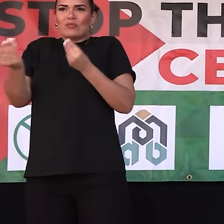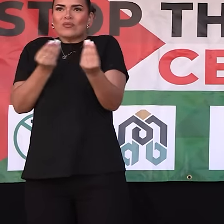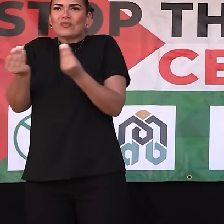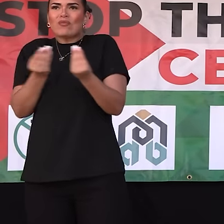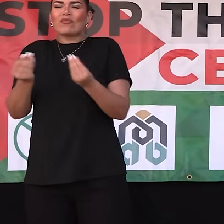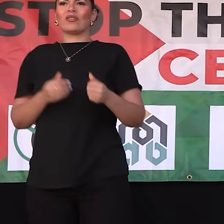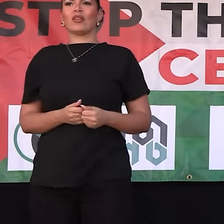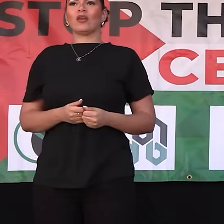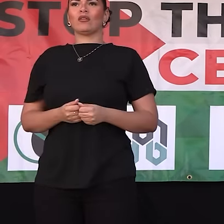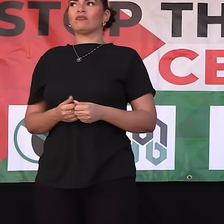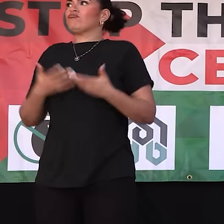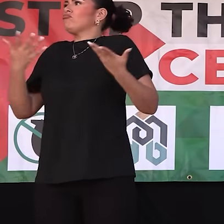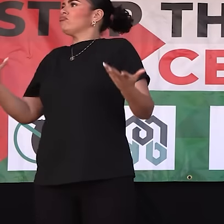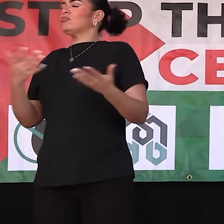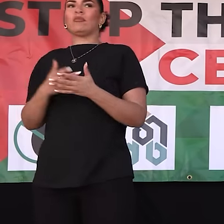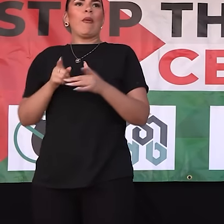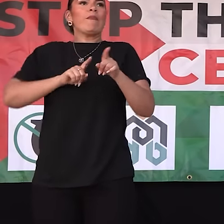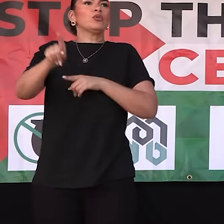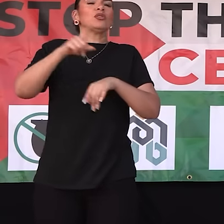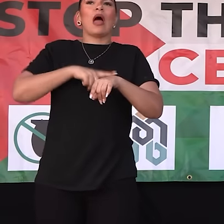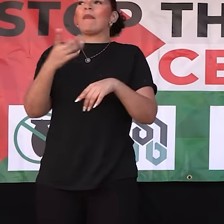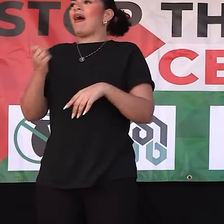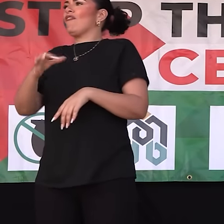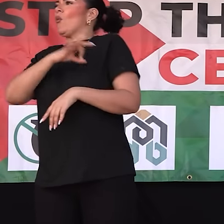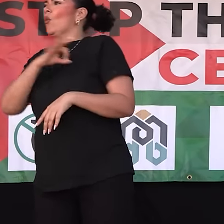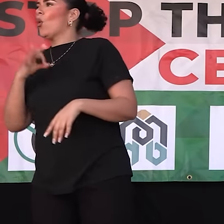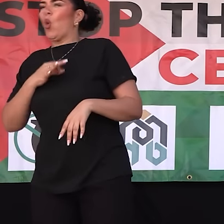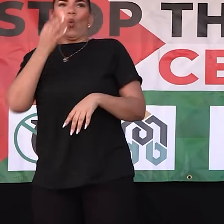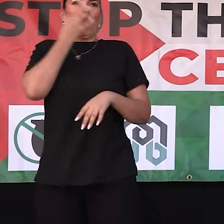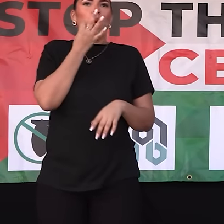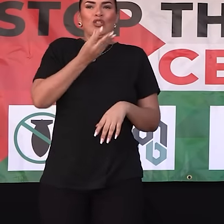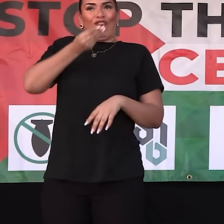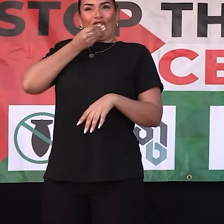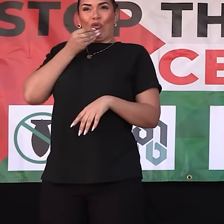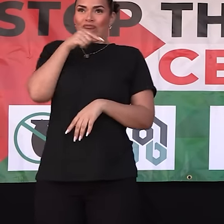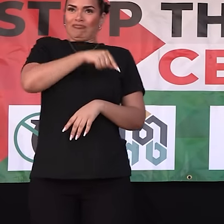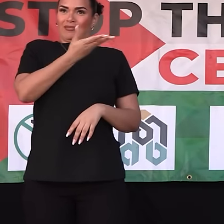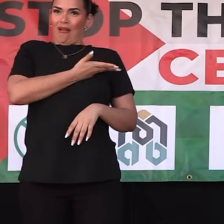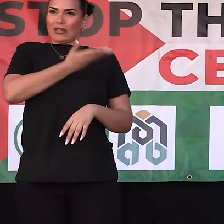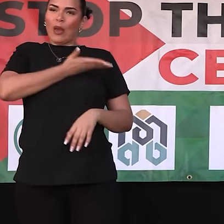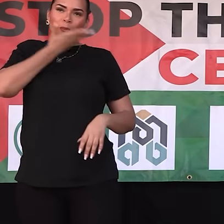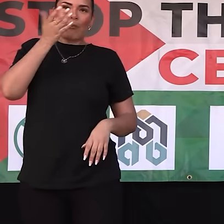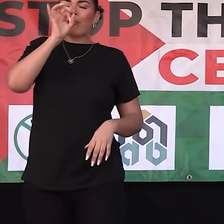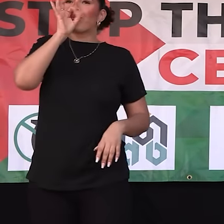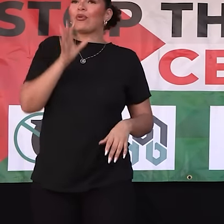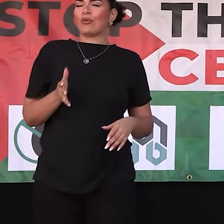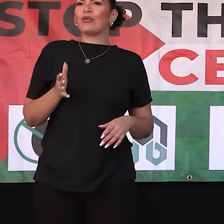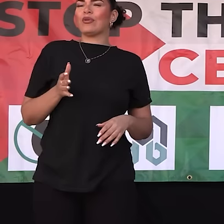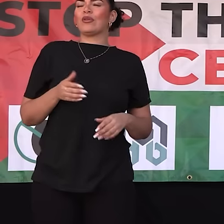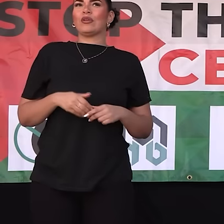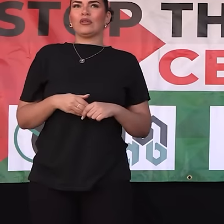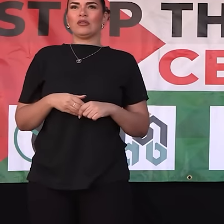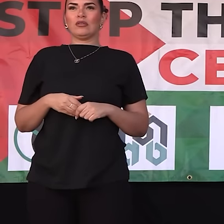illness. There's water, there's food, there's medicines, there's everything. What we're watching on real-time global